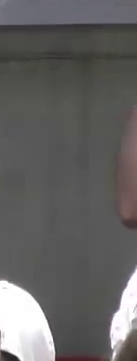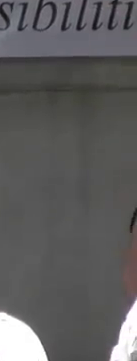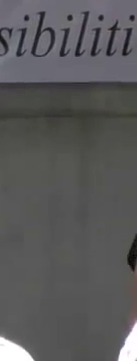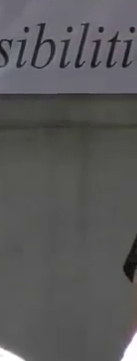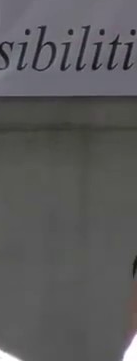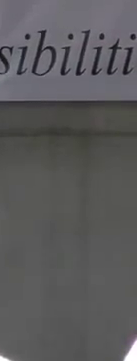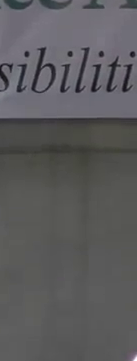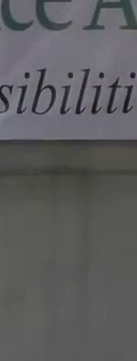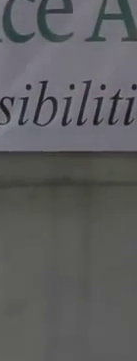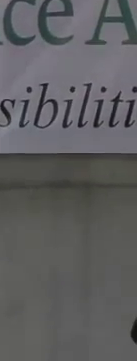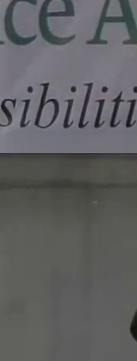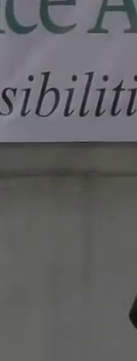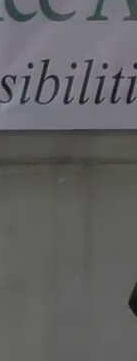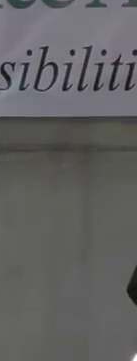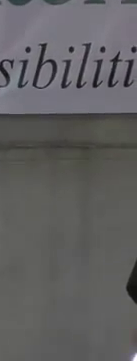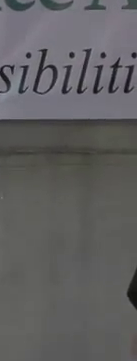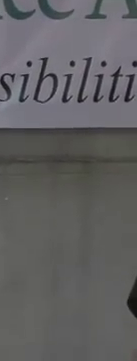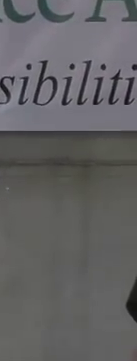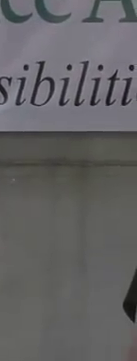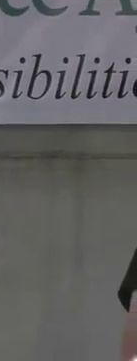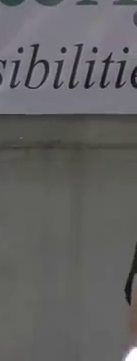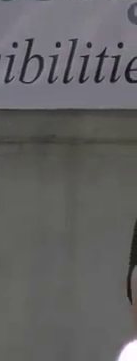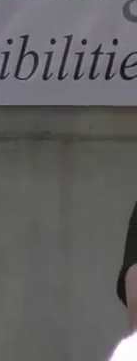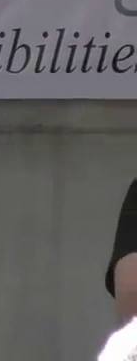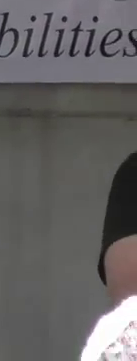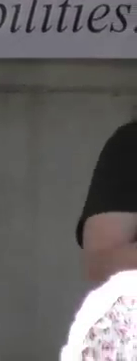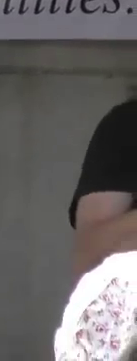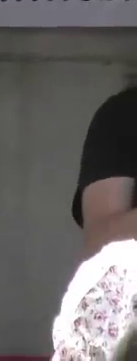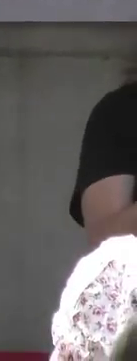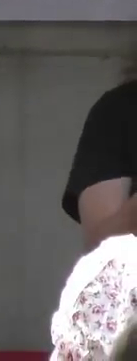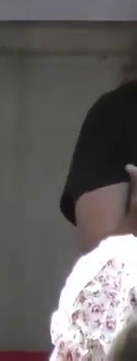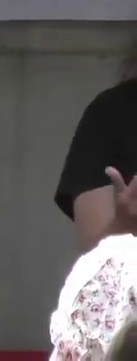to play the part after the baby dies in the fire.